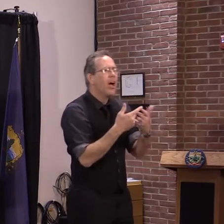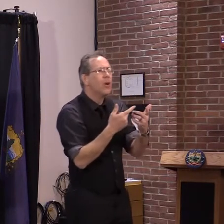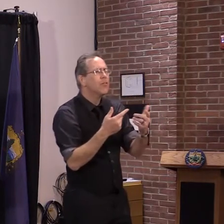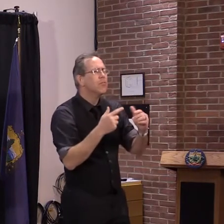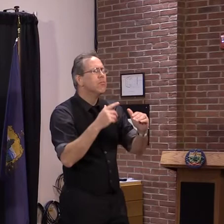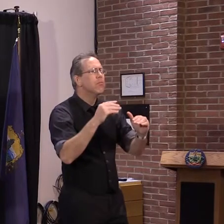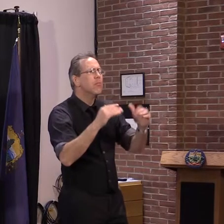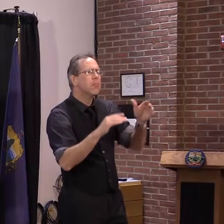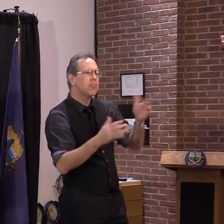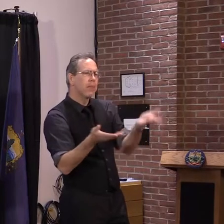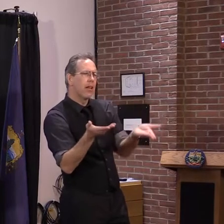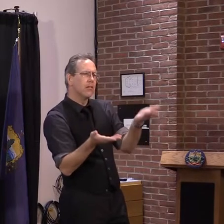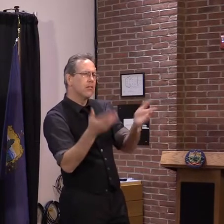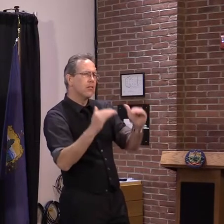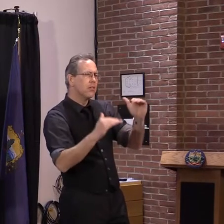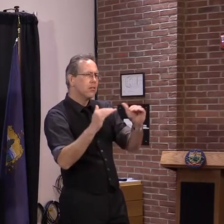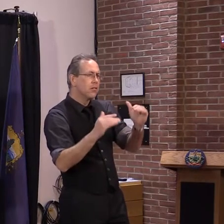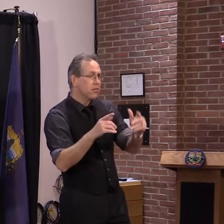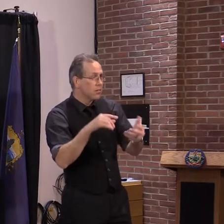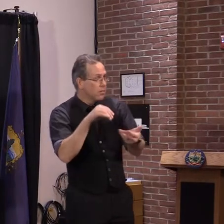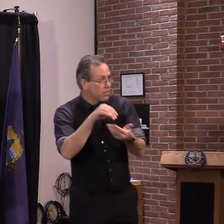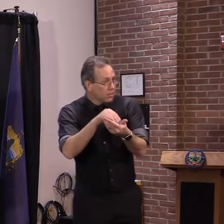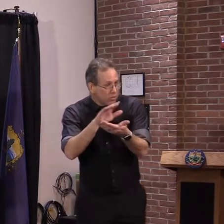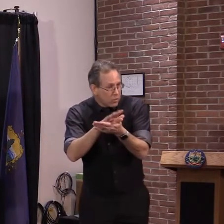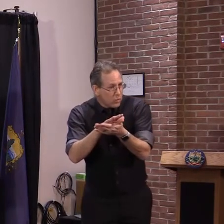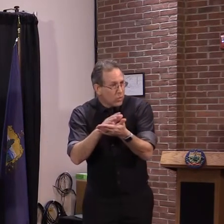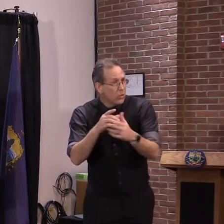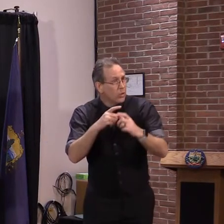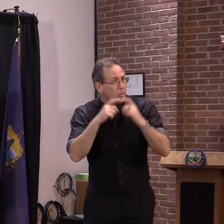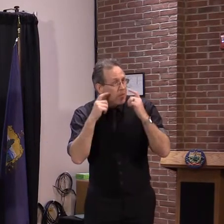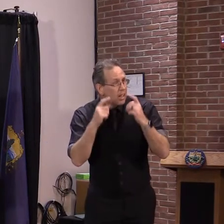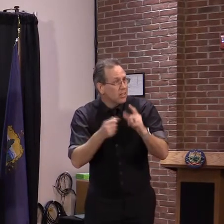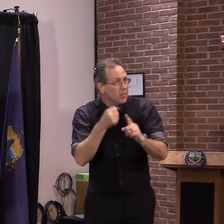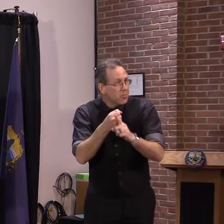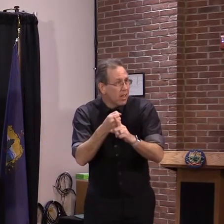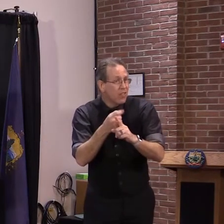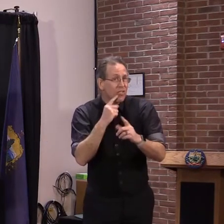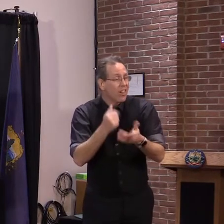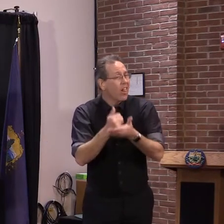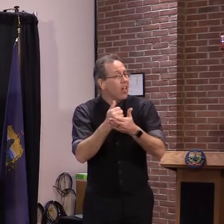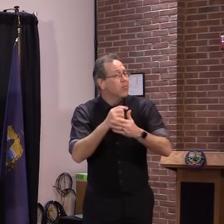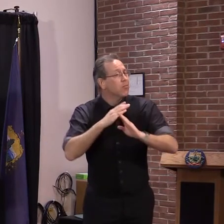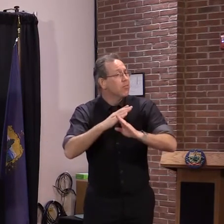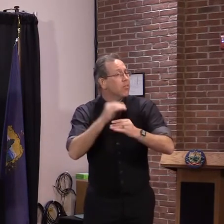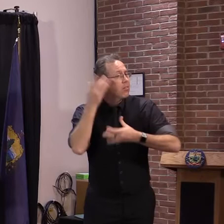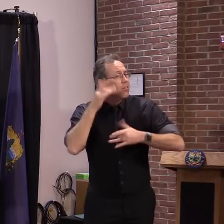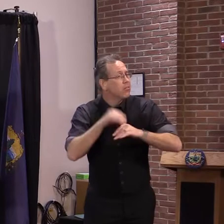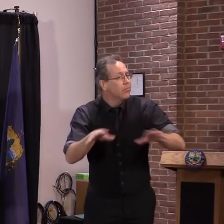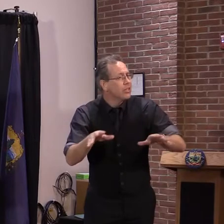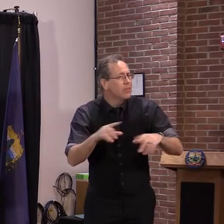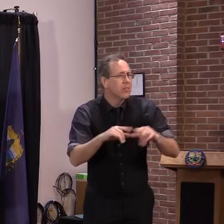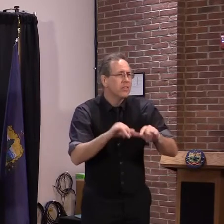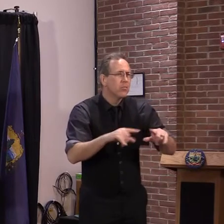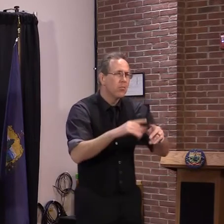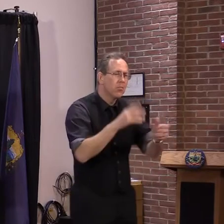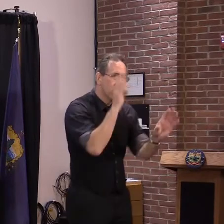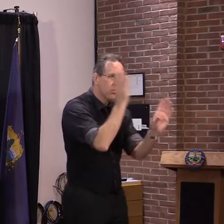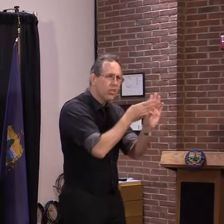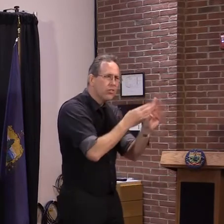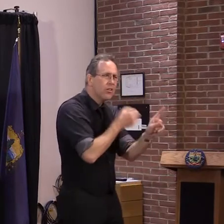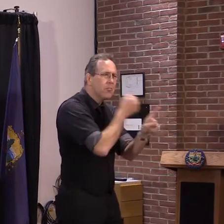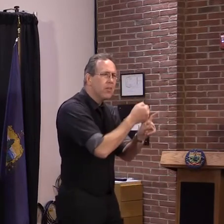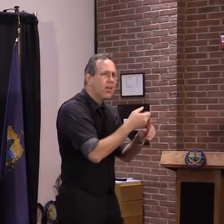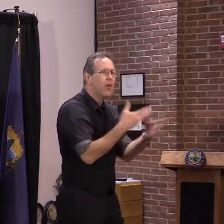to stay in school because, you know, masks prevent outbreaks, masks prevent school closures? Yeah, so, I